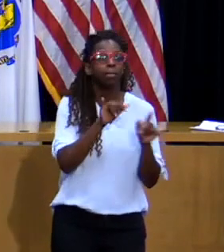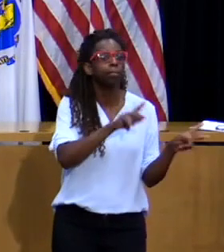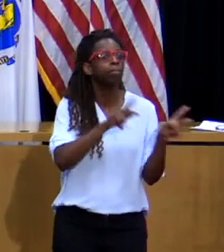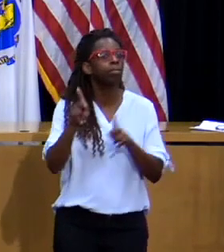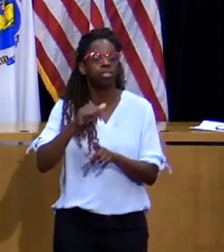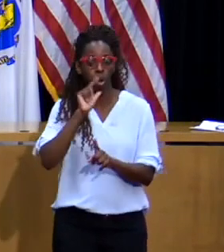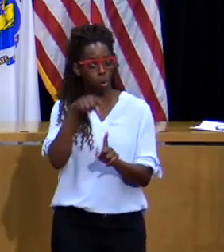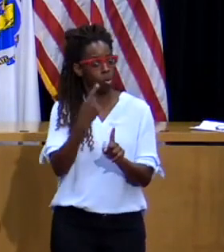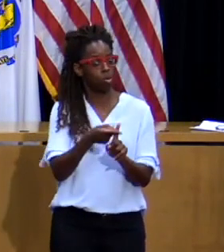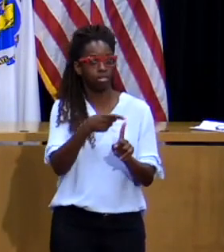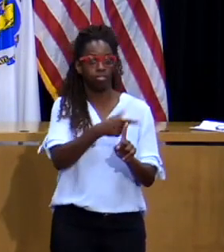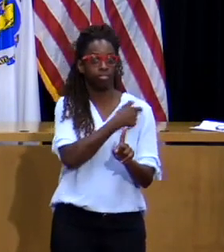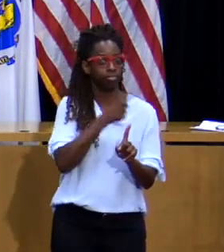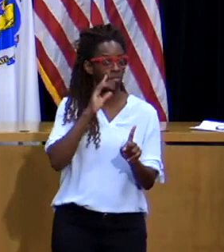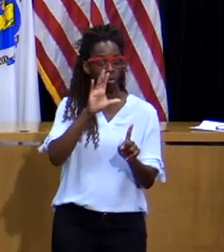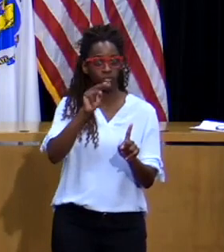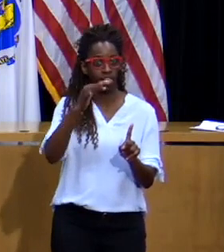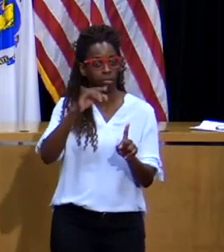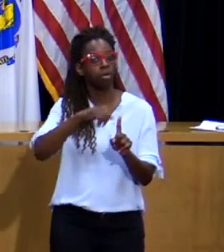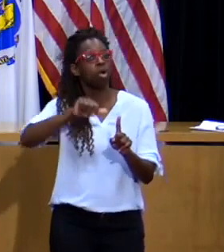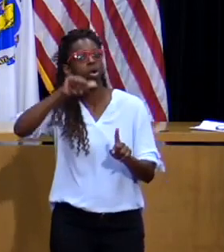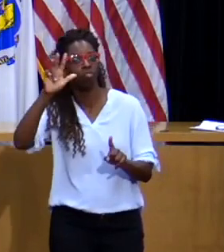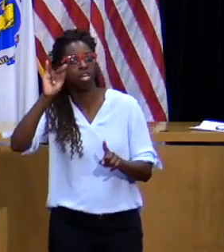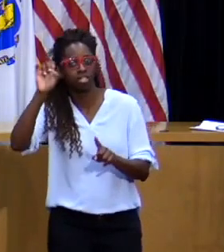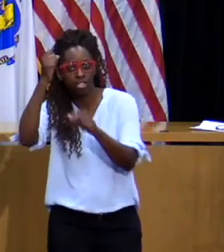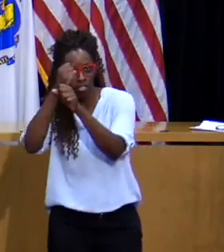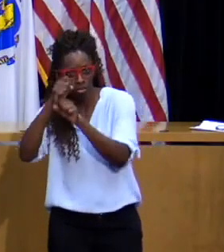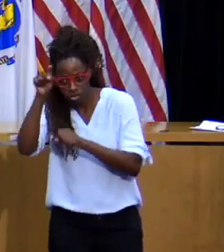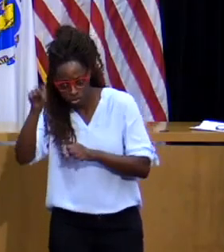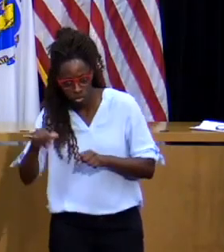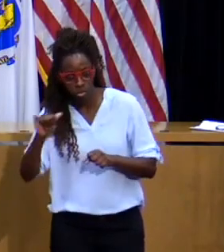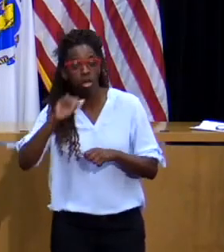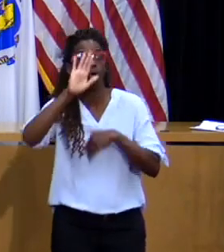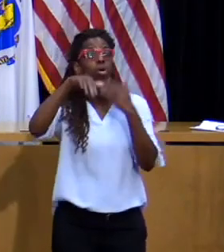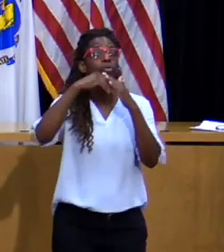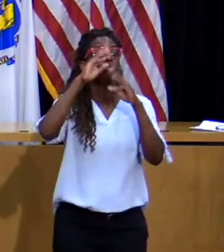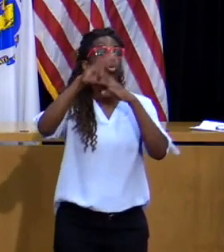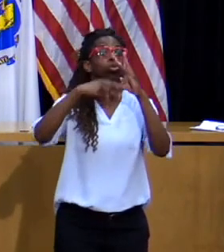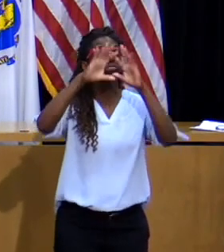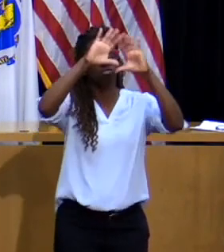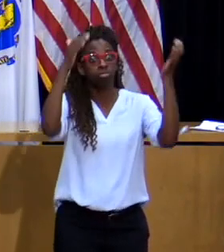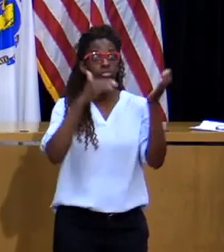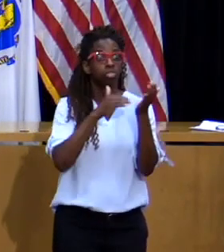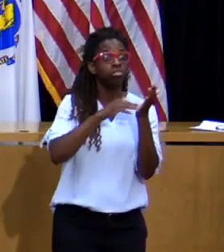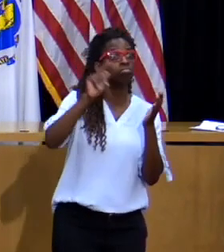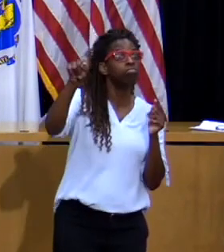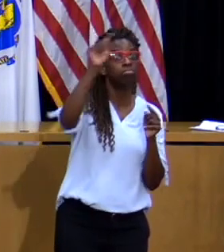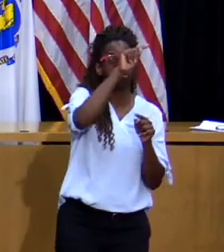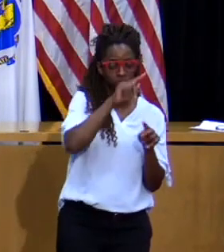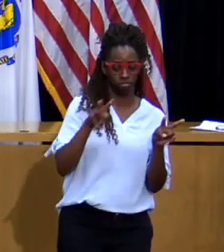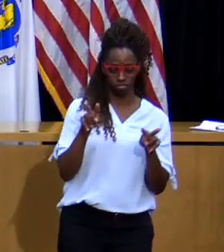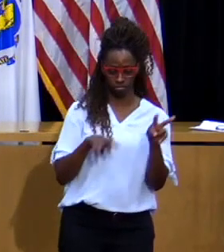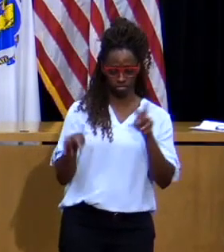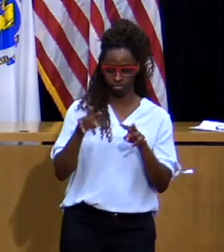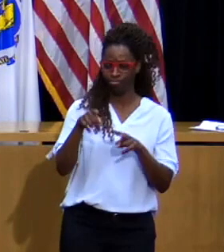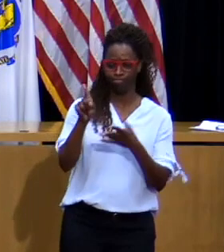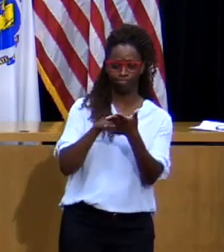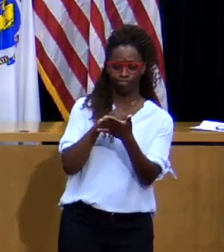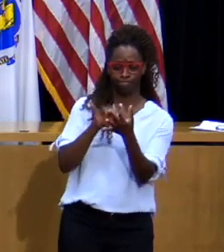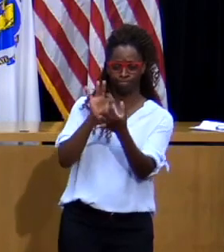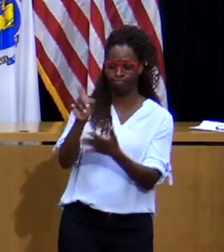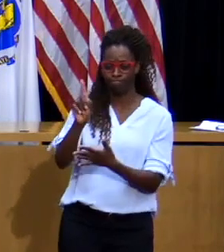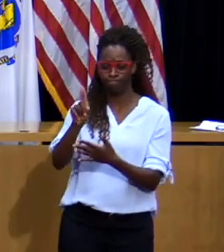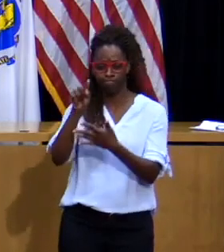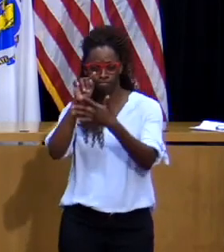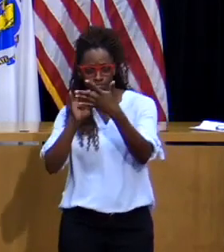vaccines that is under evaluation for emergency use authorization, multiple professional societies, healthcare systems,